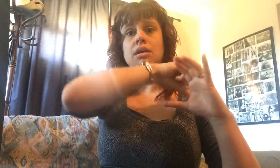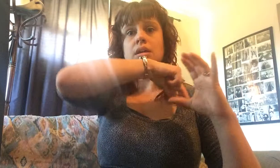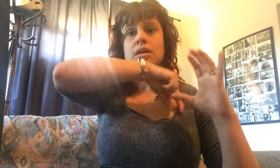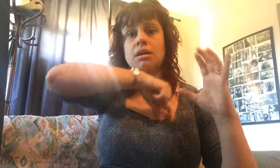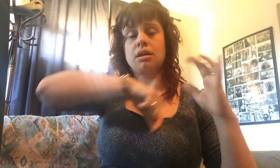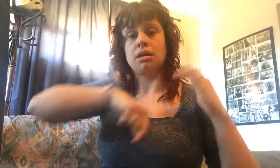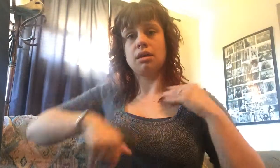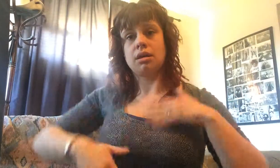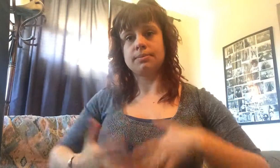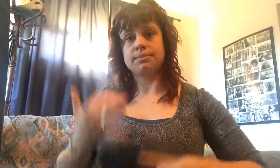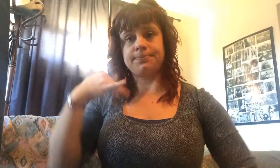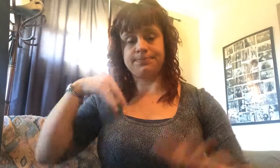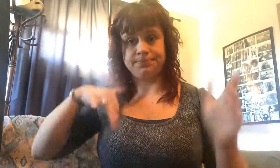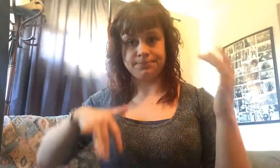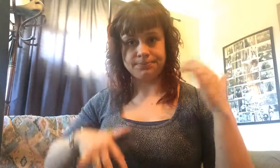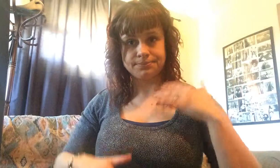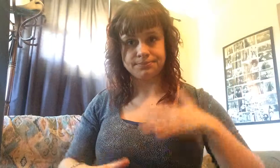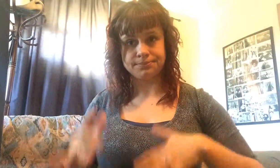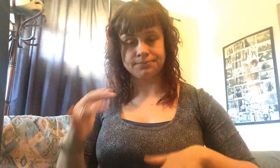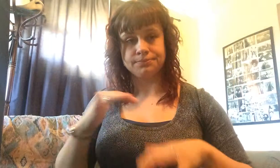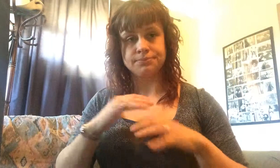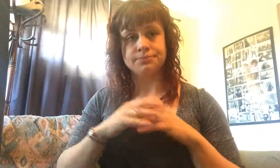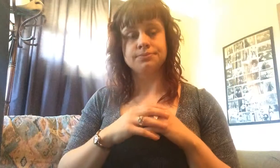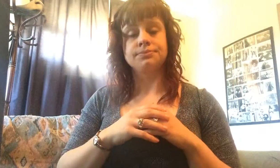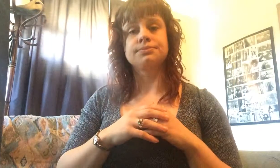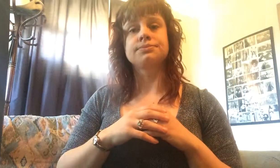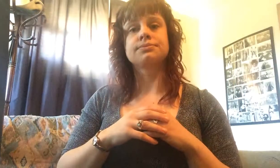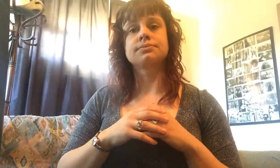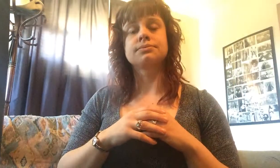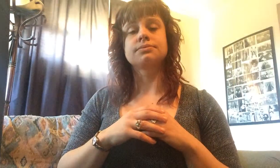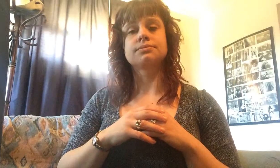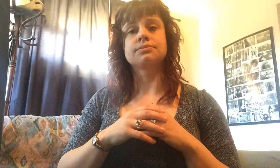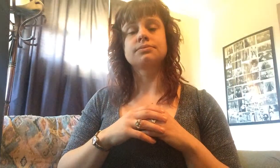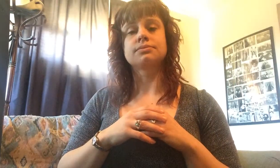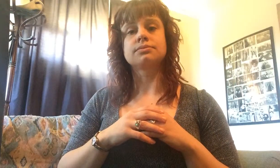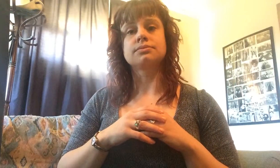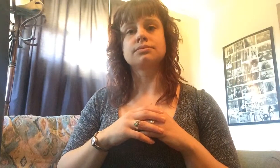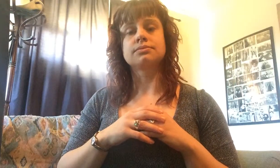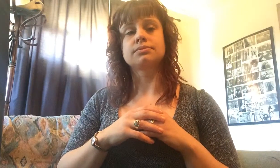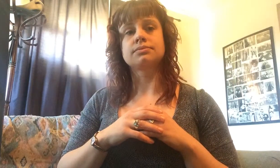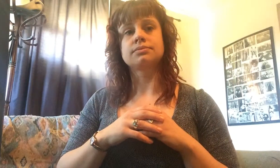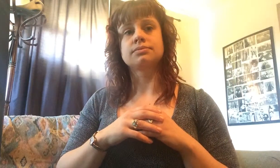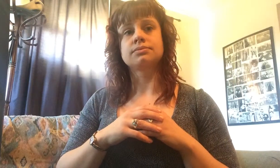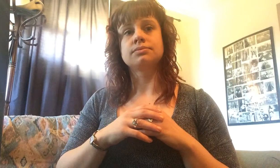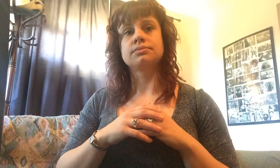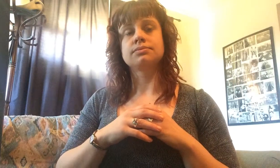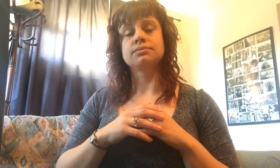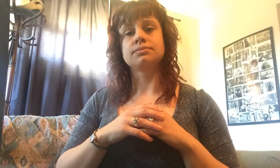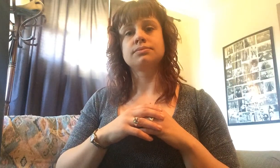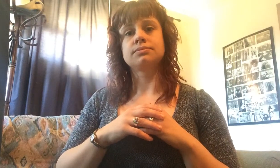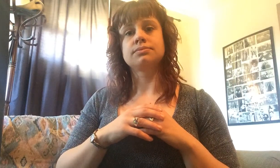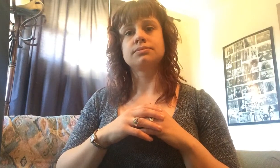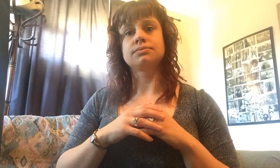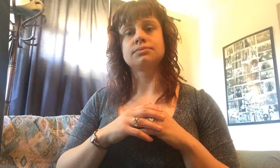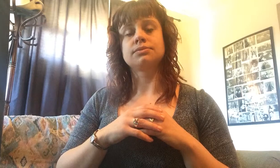this oxygenated blood is going to be utilized Where it is going to be utilized for the metabolic activities, for the